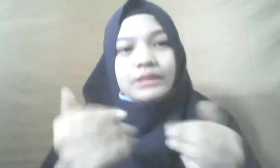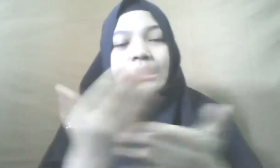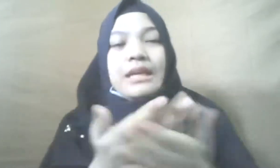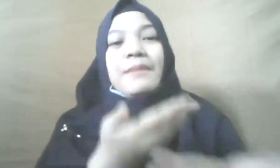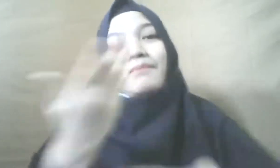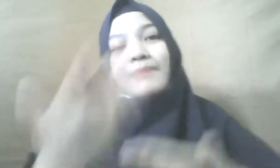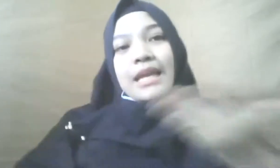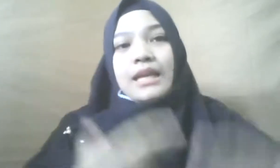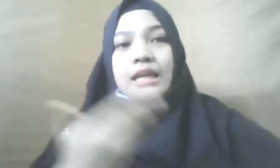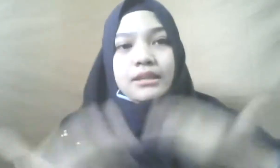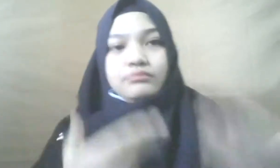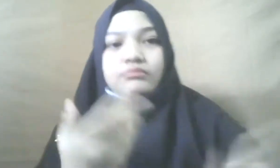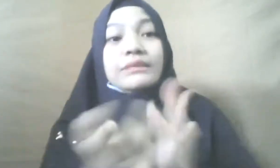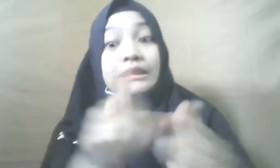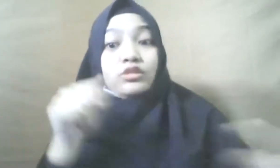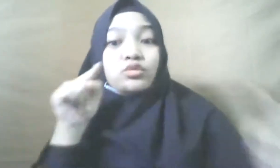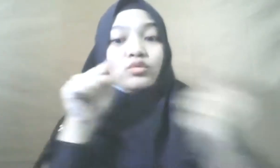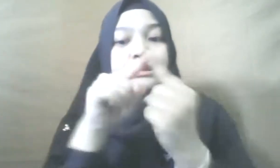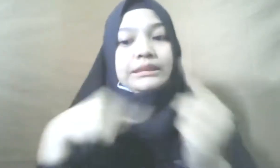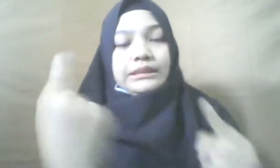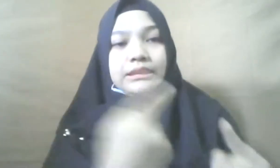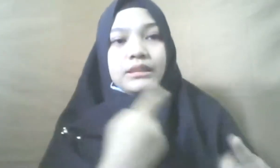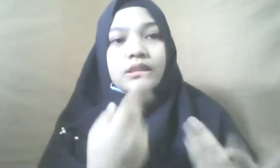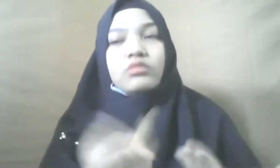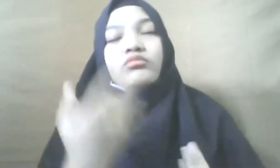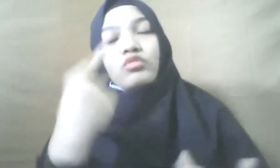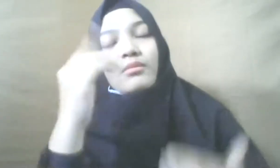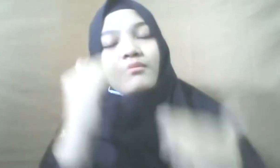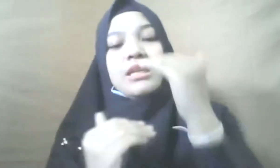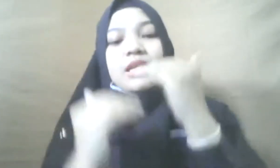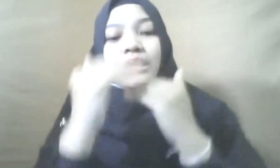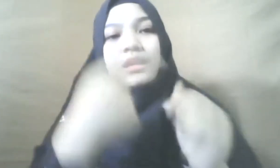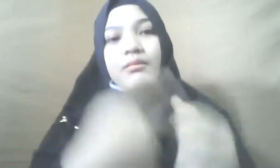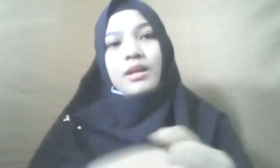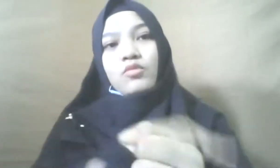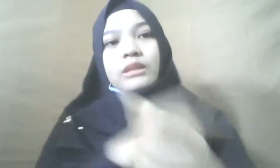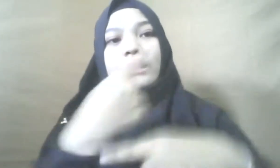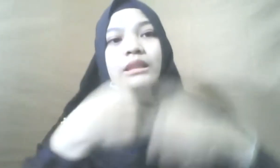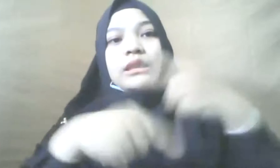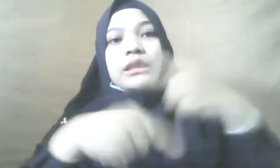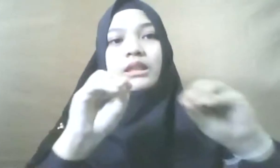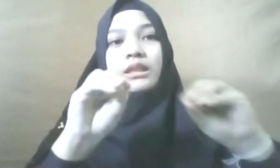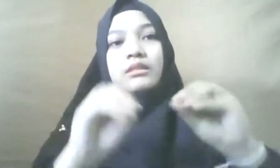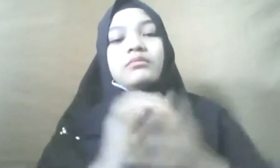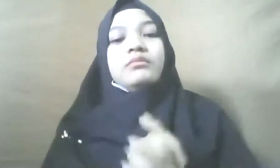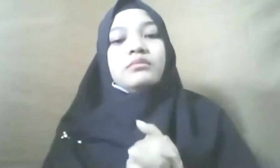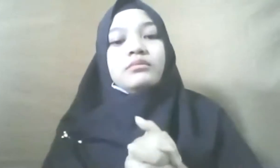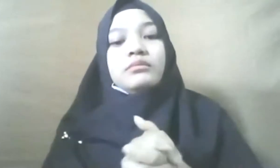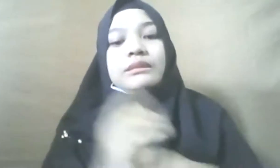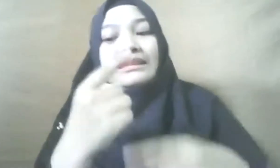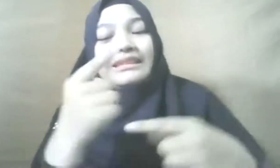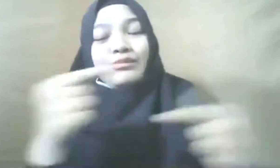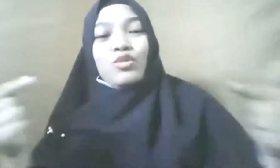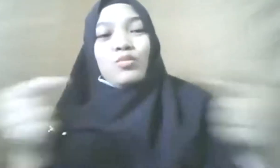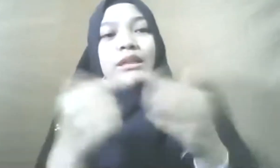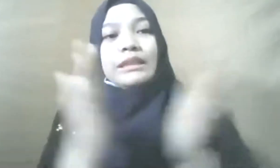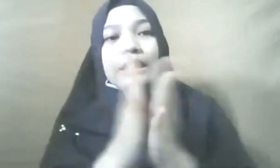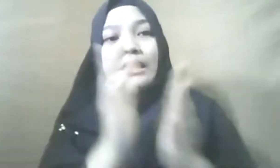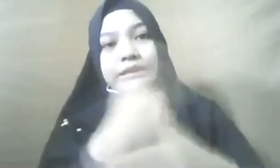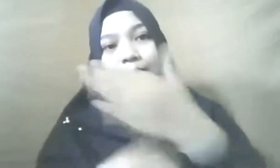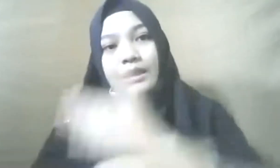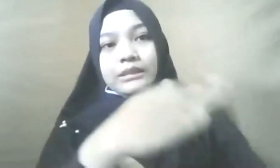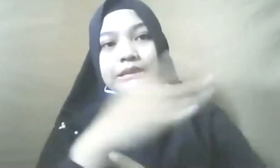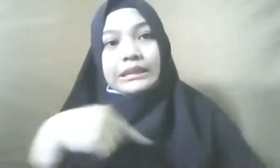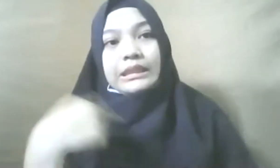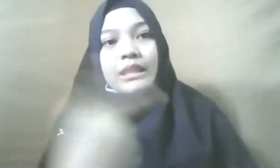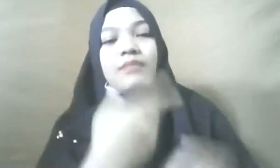our objectives have been to develop capacity in the tertiary education sector in Indonesia relating to disability. We conduct